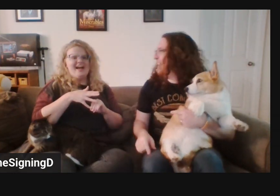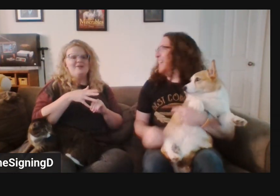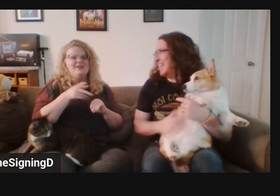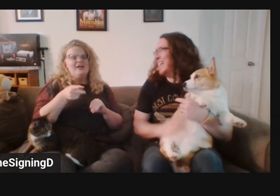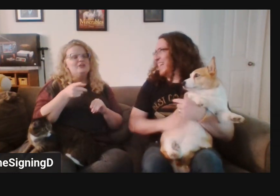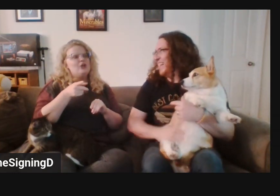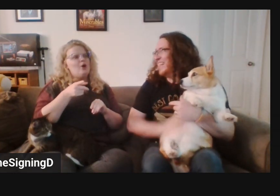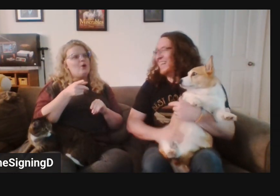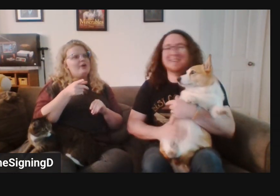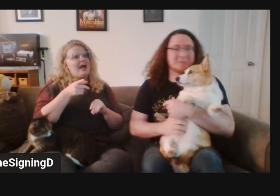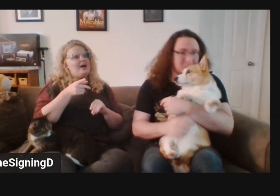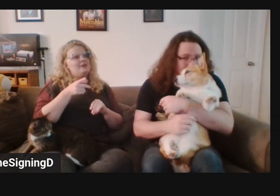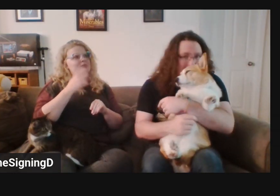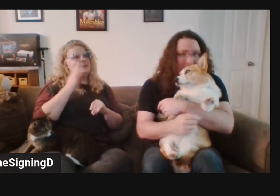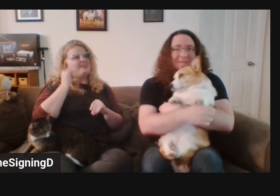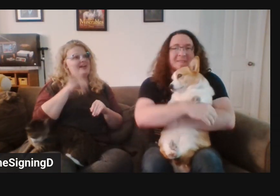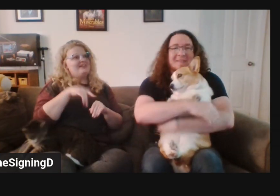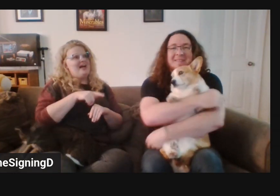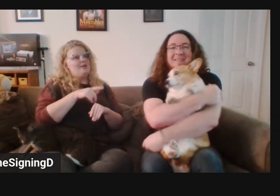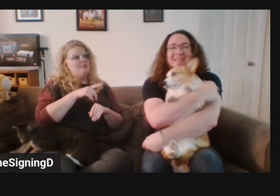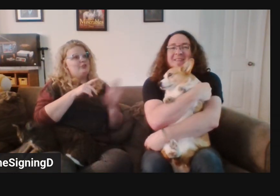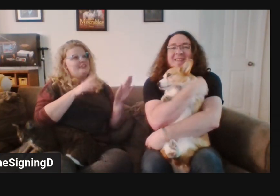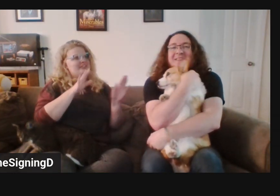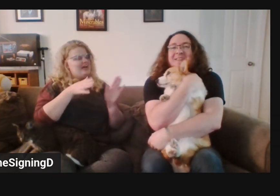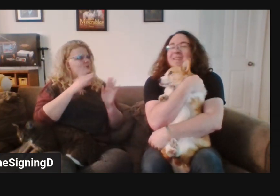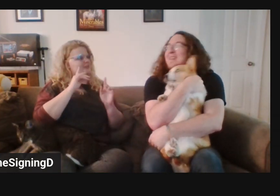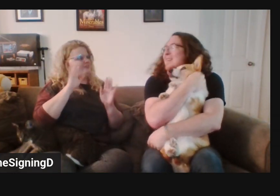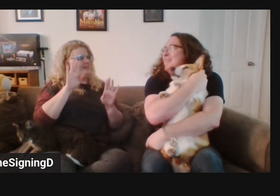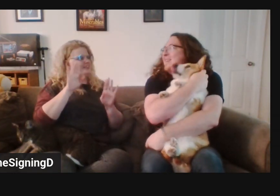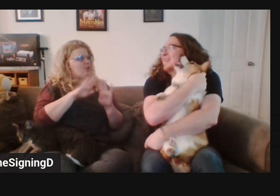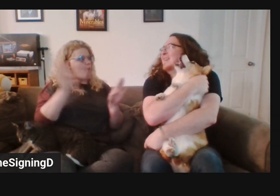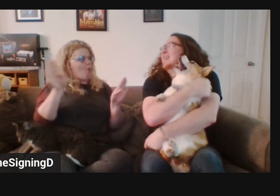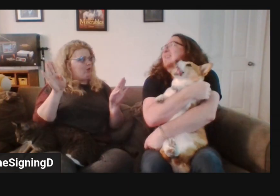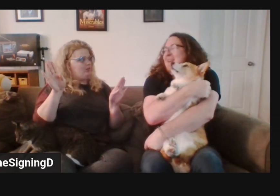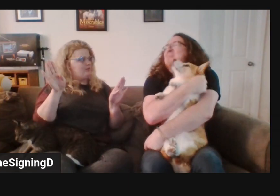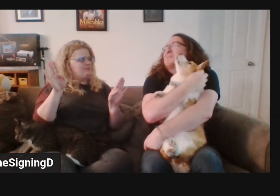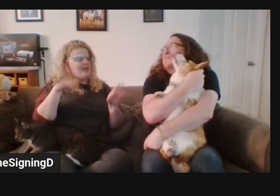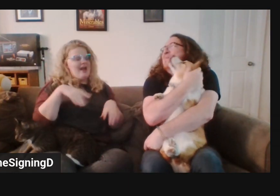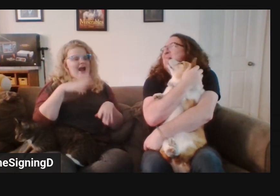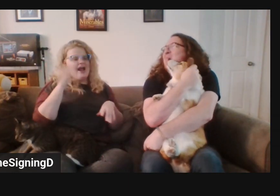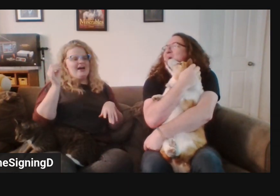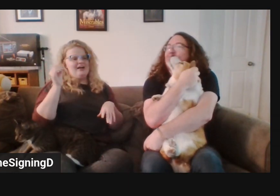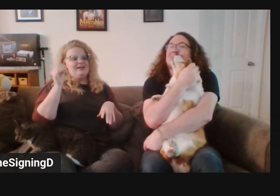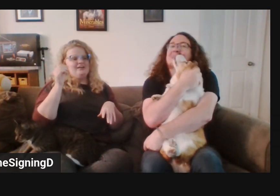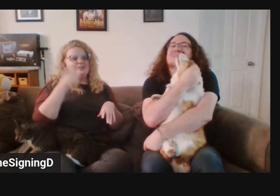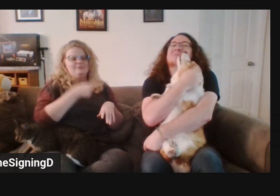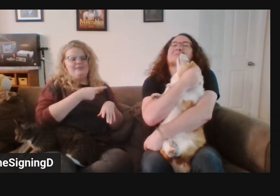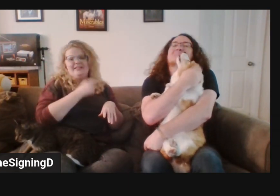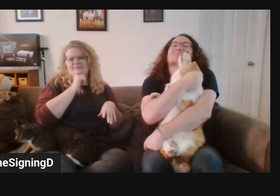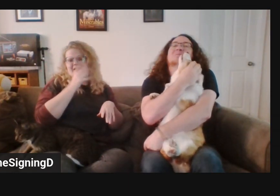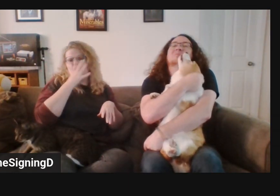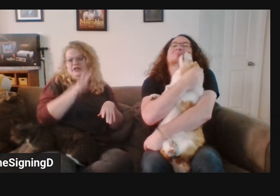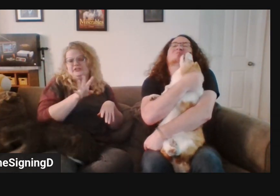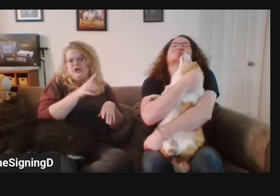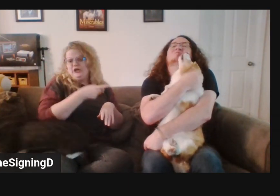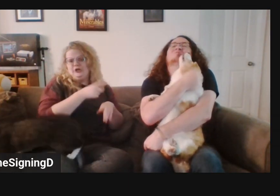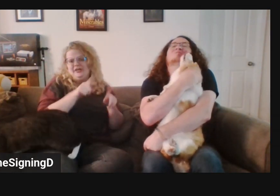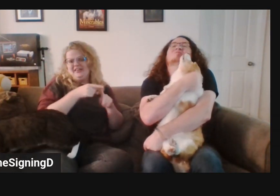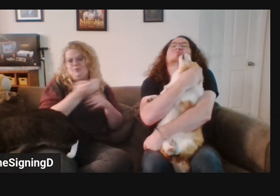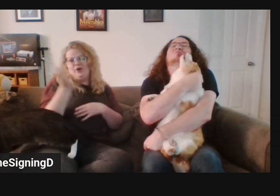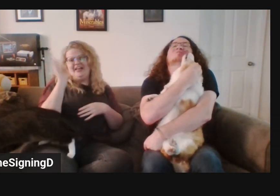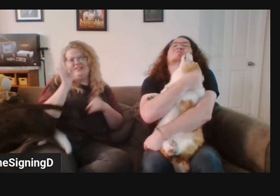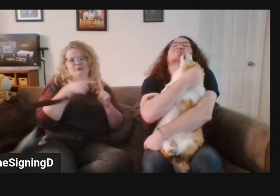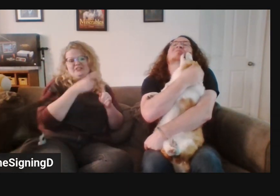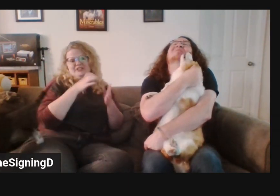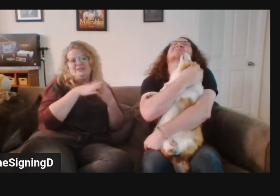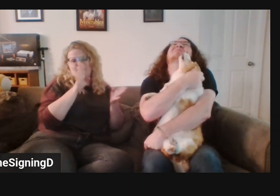it. So yeah, because at that time your side was facing the wall. Yep. And he annoyed her